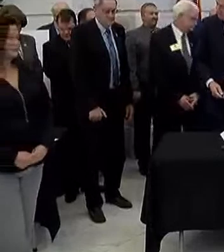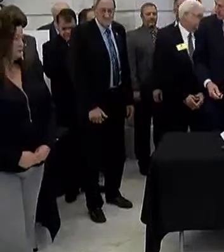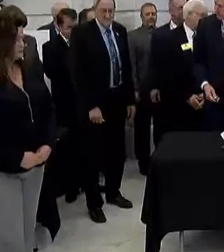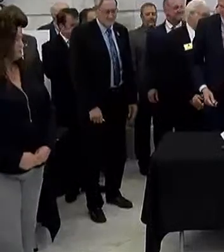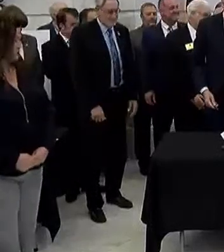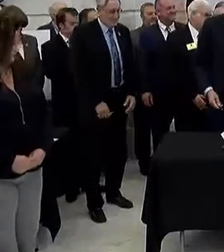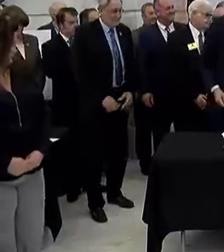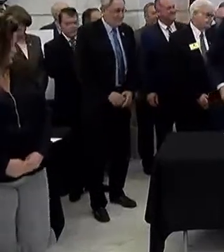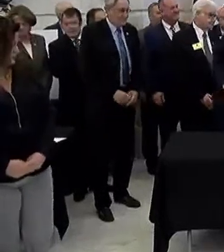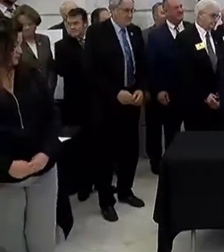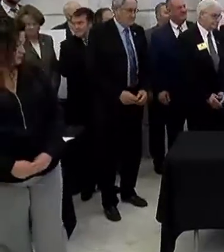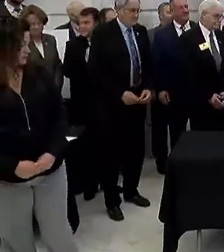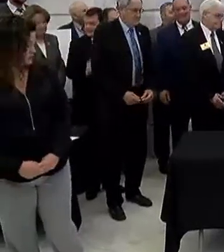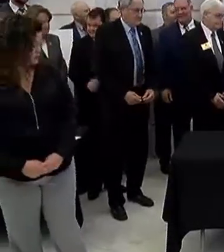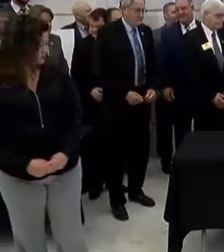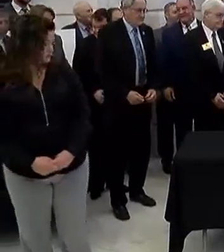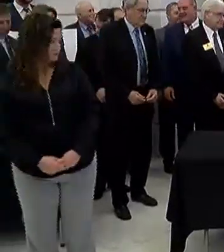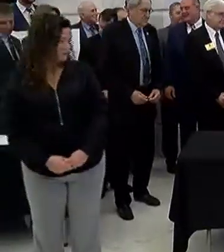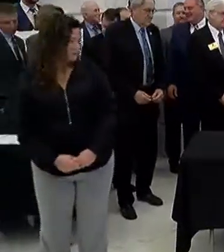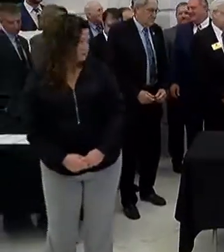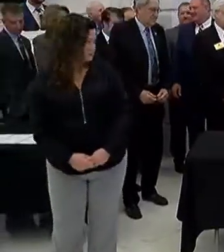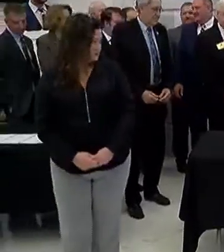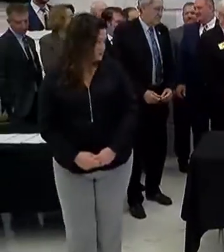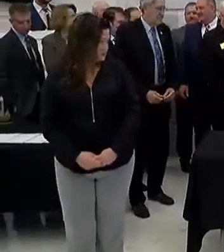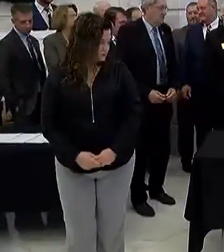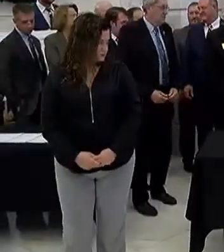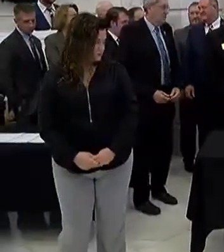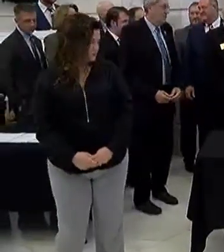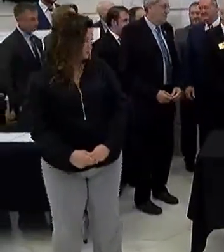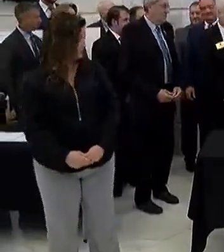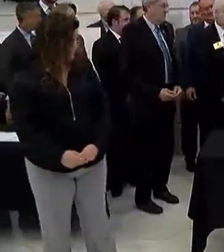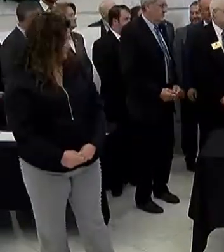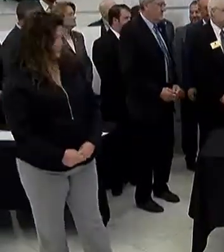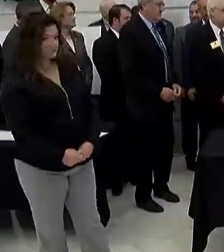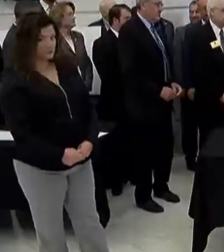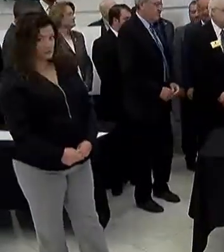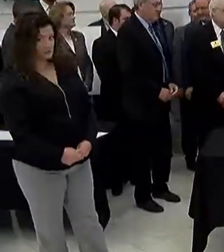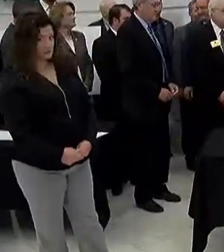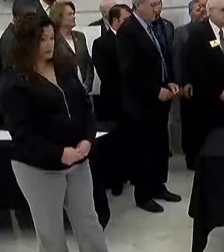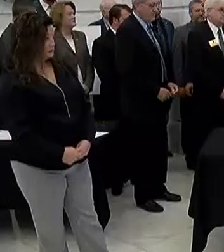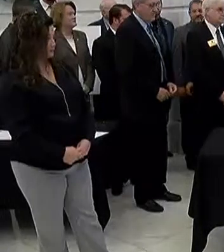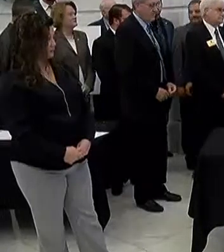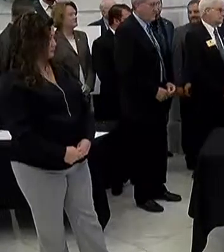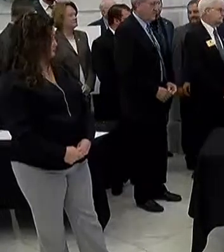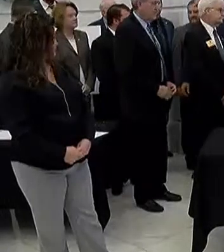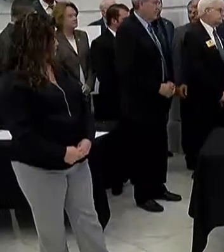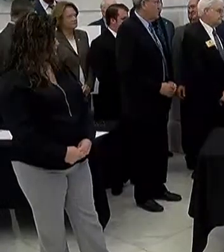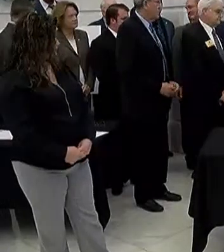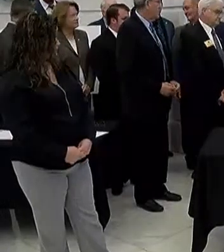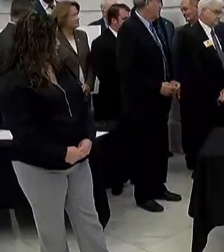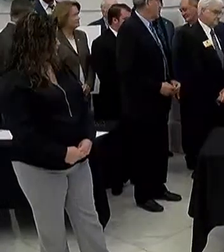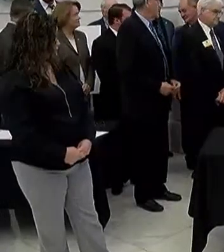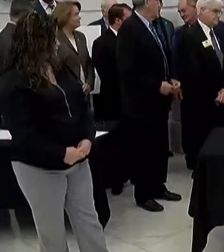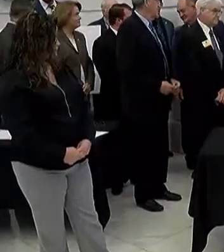here. Okay. Let me grab that.